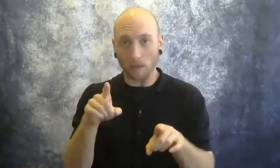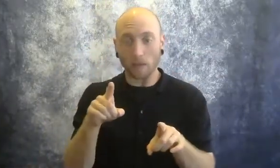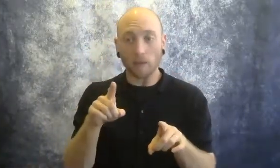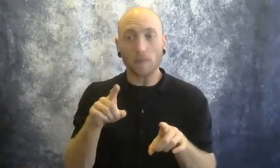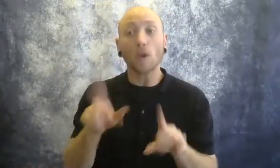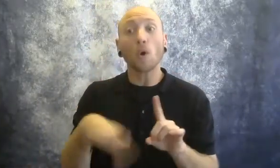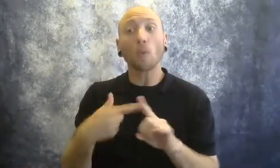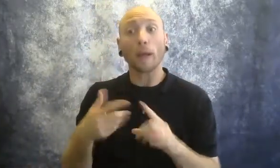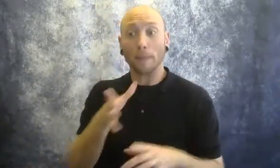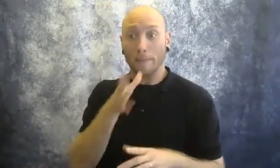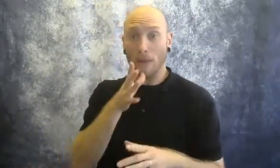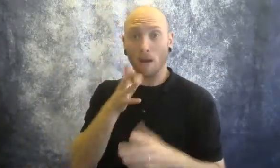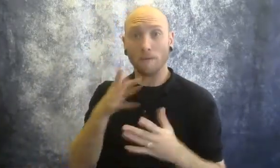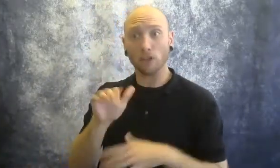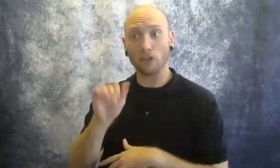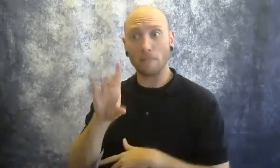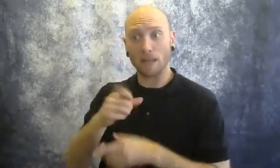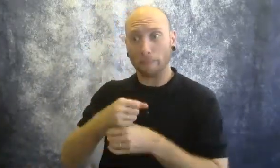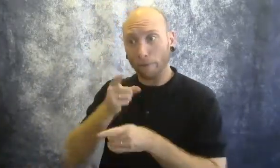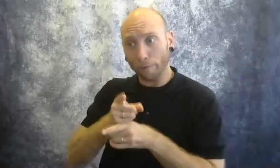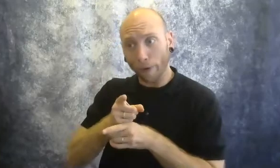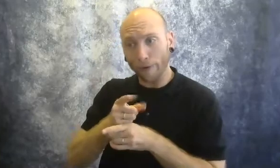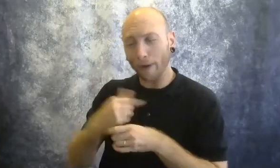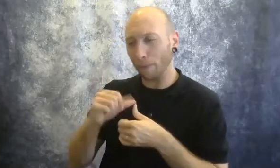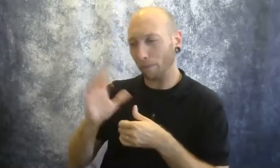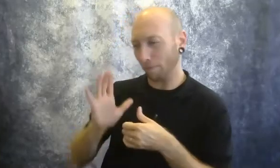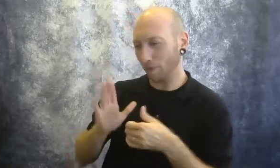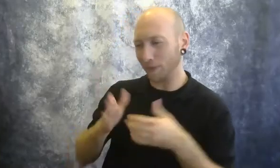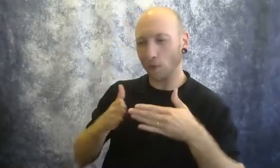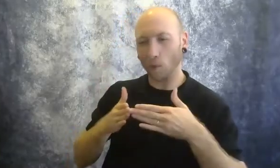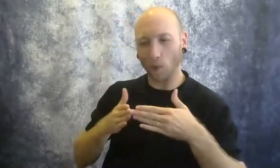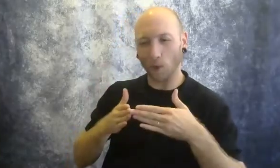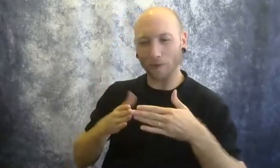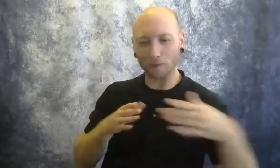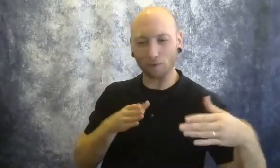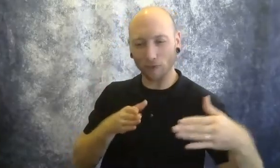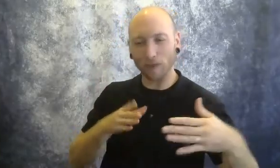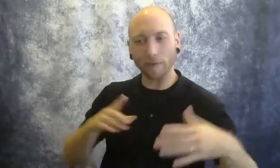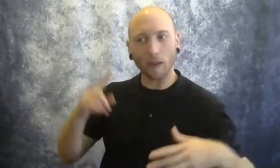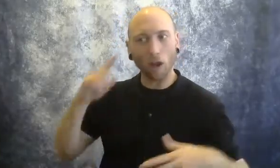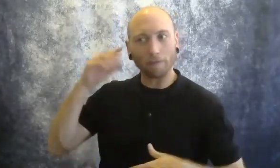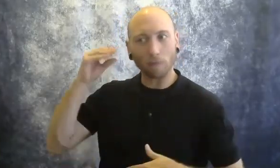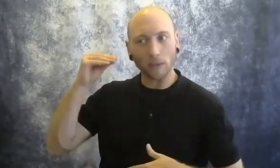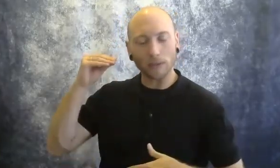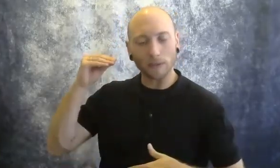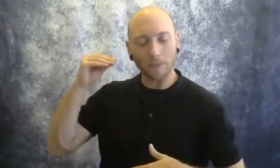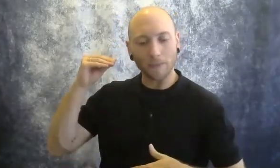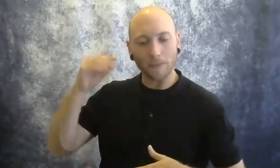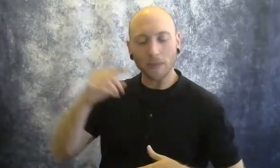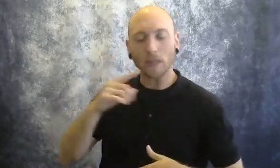alert at what's going on here. When I finished my amends with my mother that day, and I was up at the corner of Marine and Pacific Coast Highway, I hear